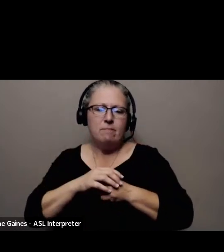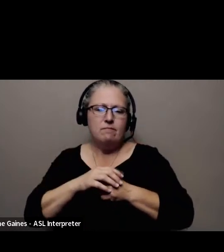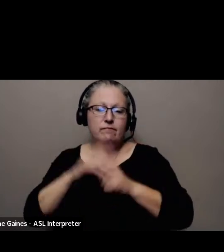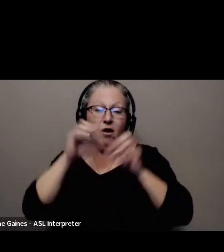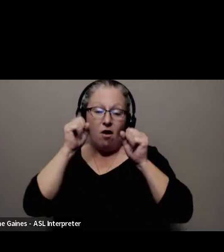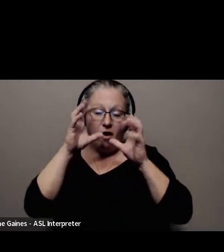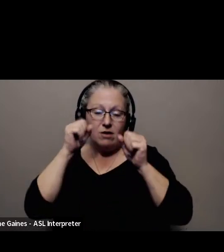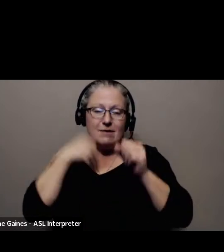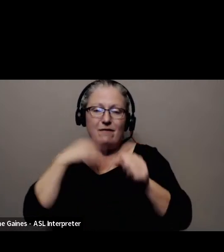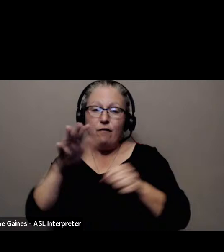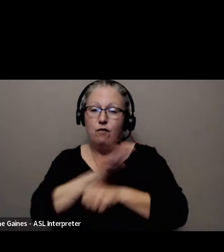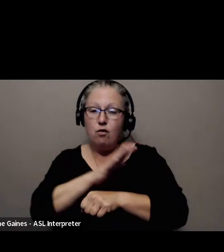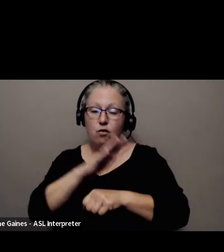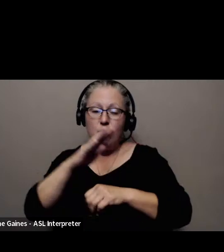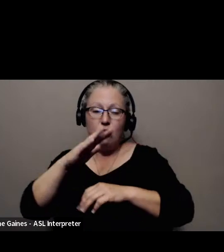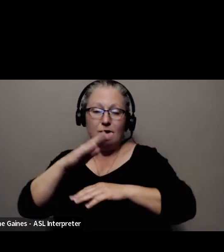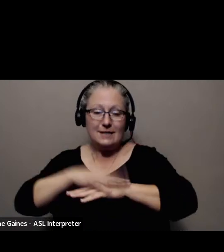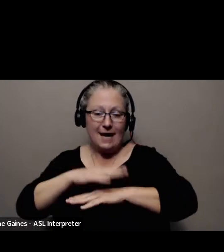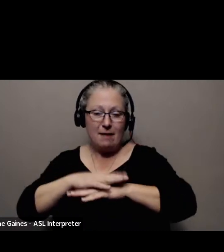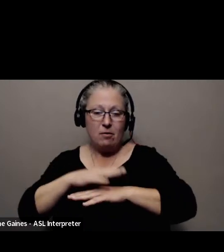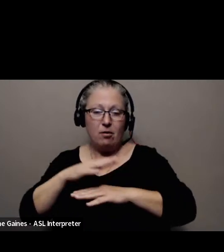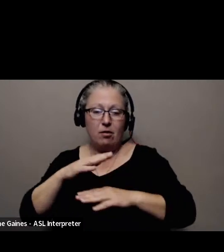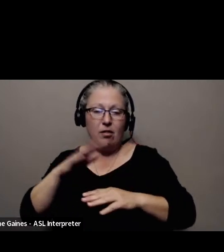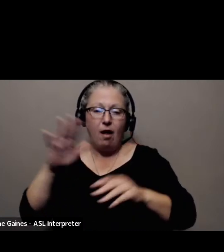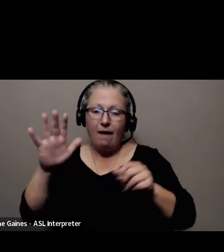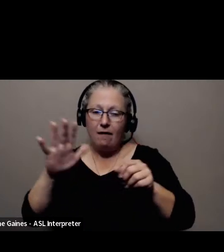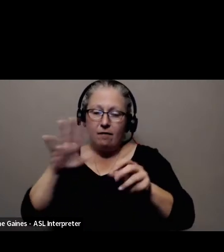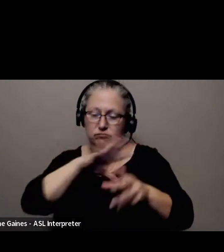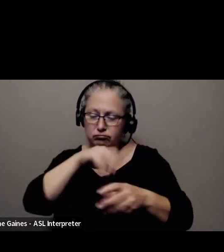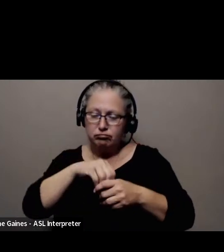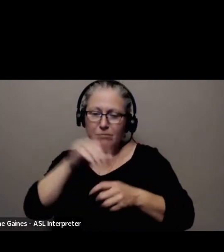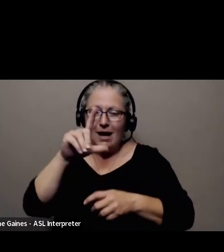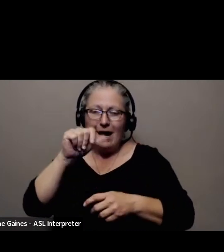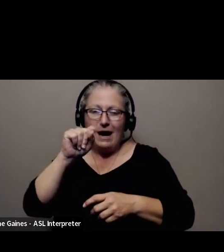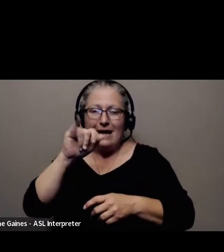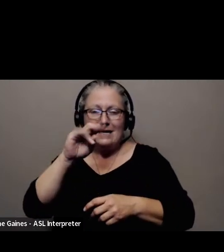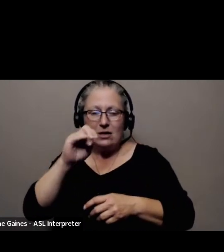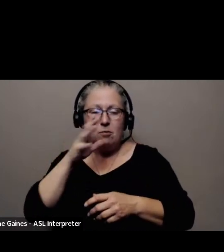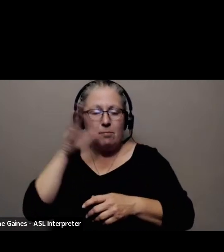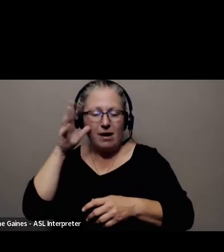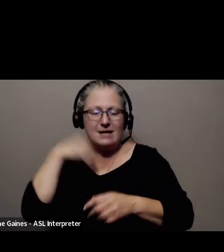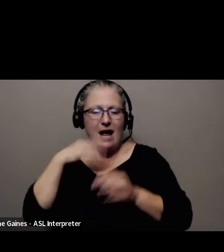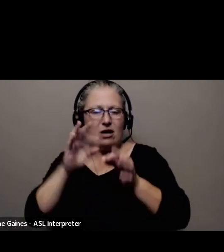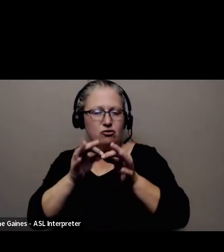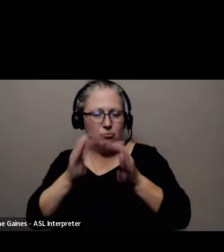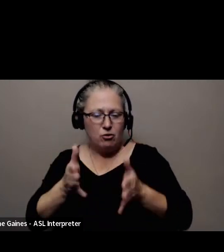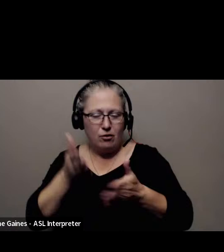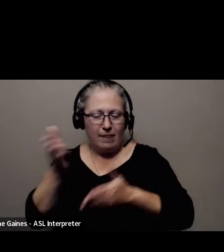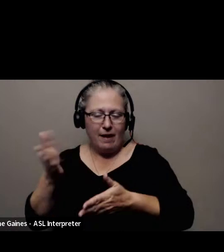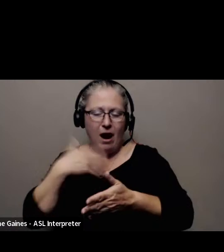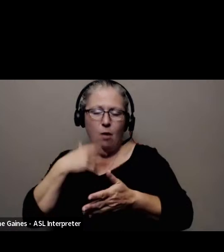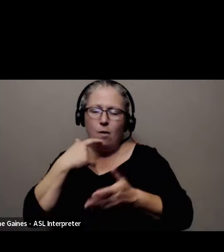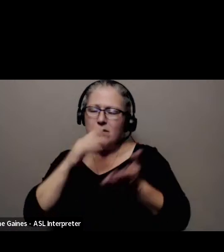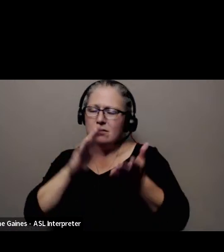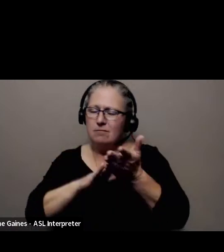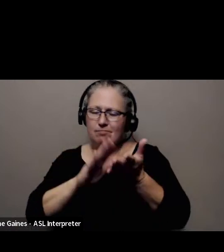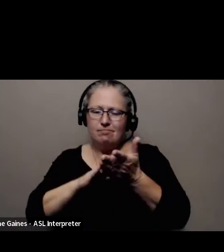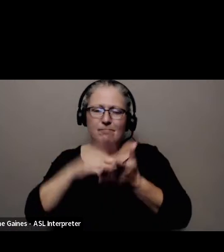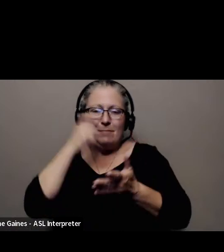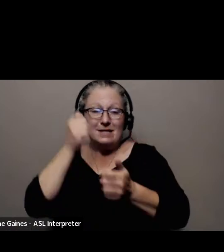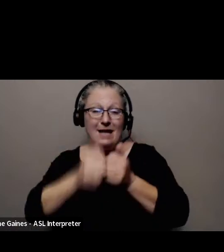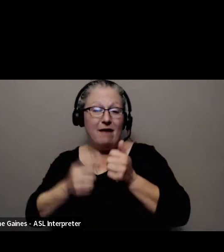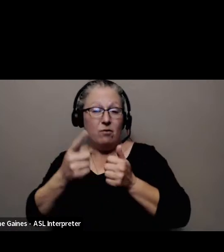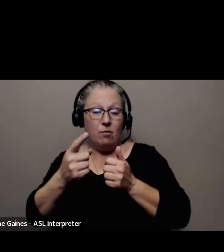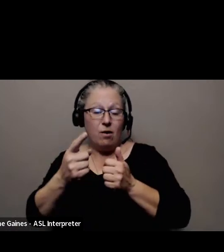was awesome to have a full table of our very engaged Latino parents. We had a translator there. I just want to give a shout out because